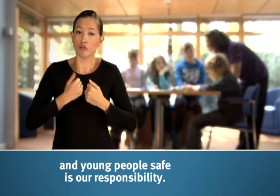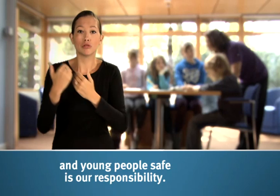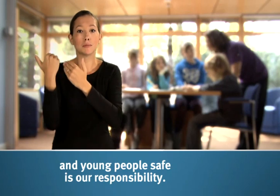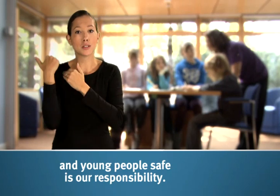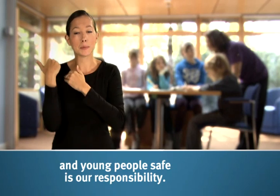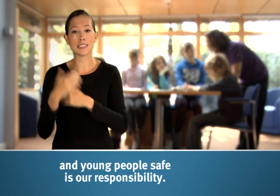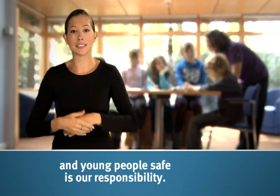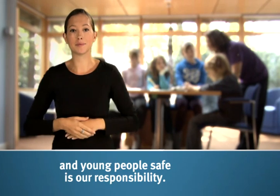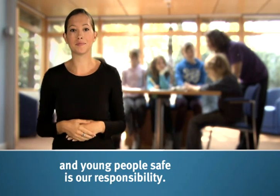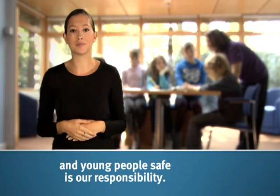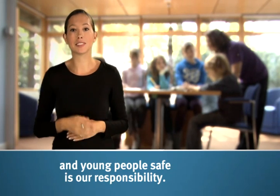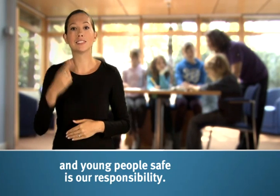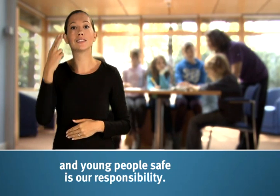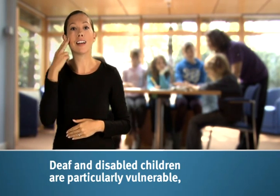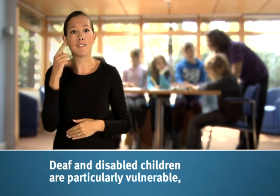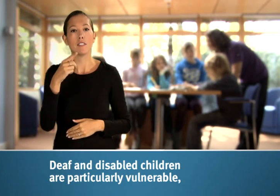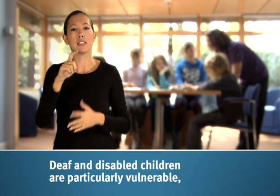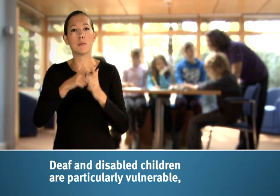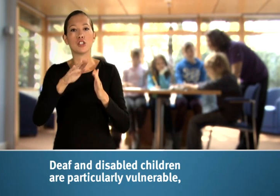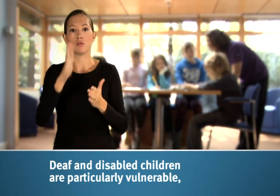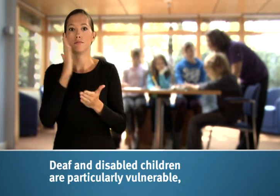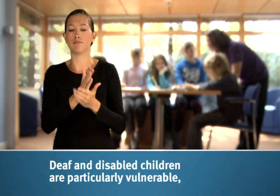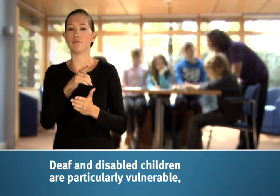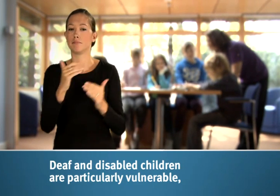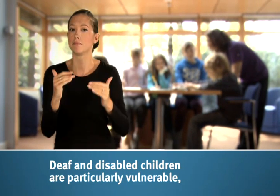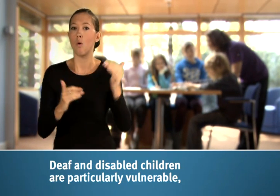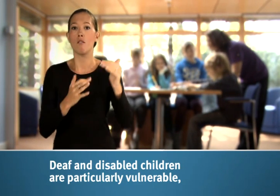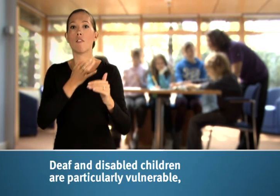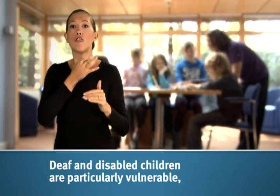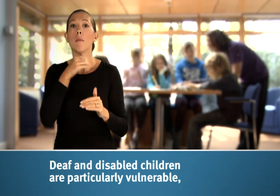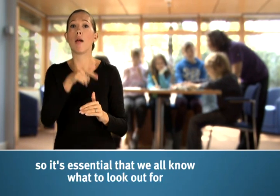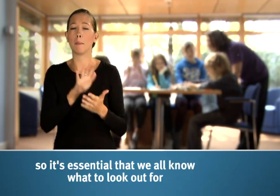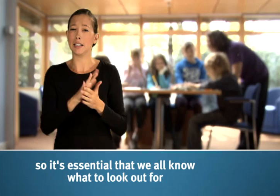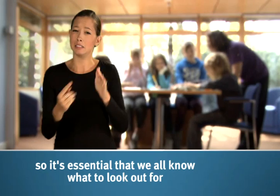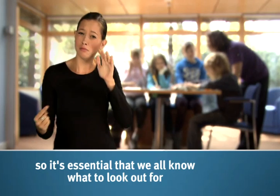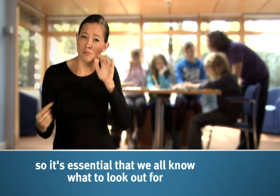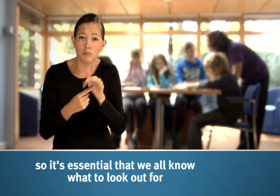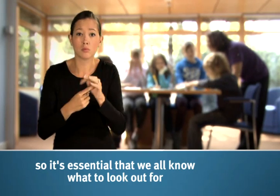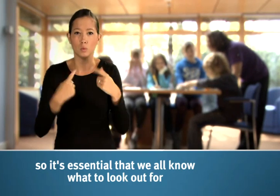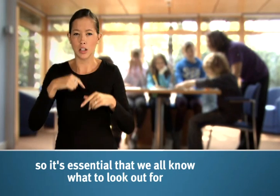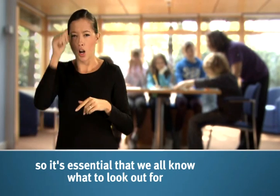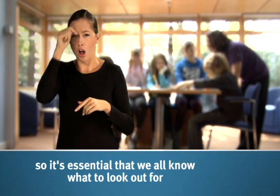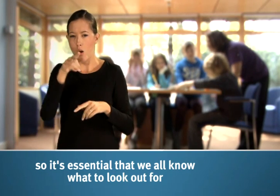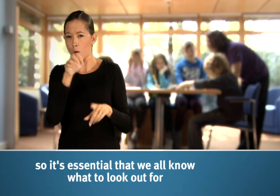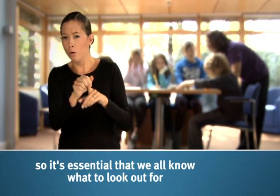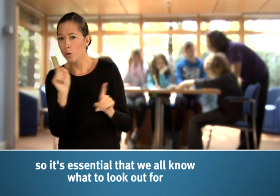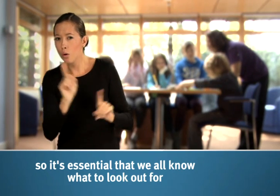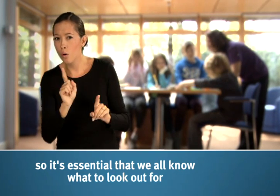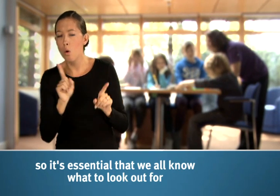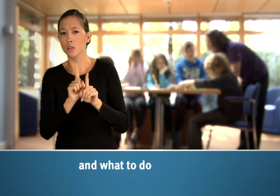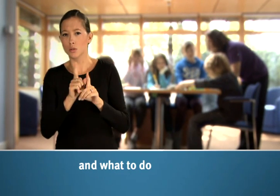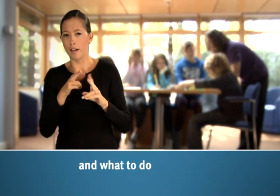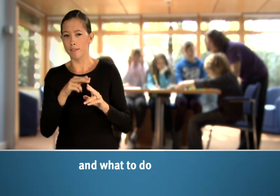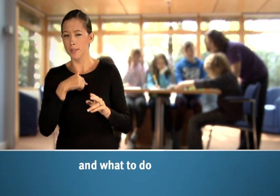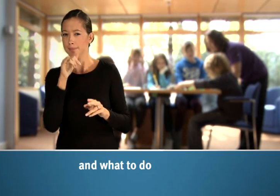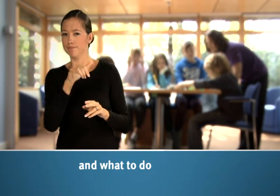people safe is our responsibility. Deaf and disabled children are particularly vulnerable, so it's essential that we all know what to look out